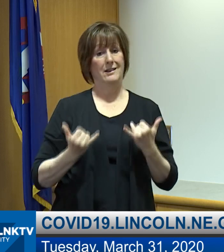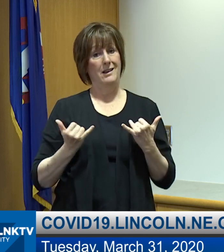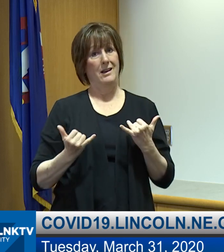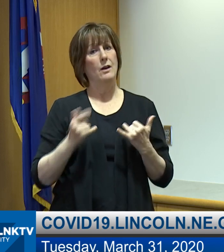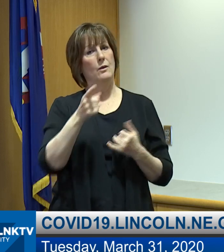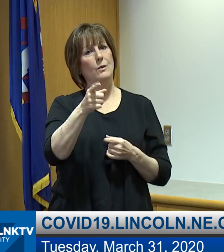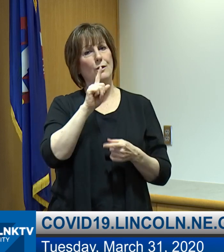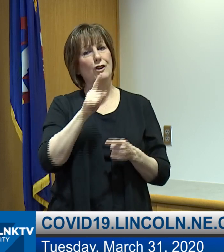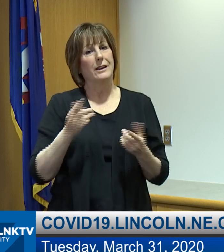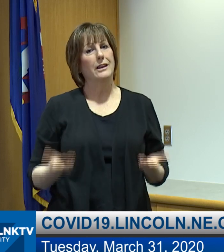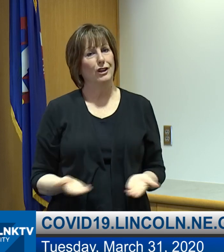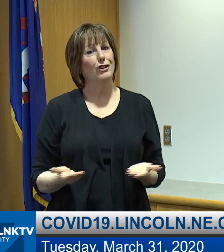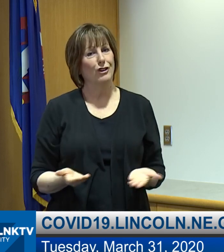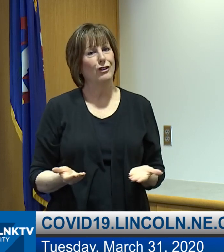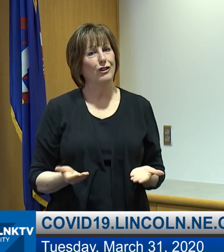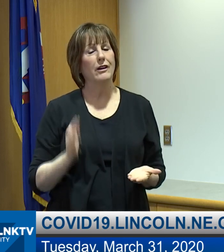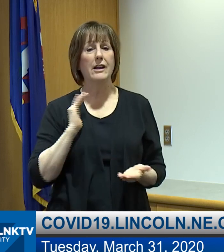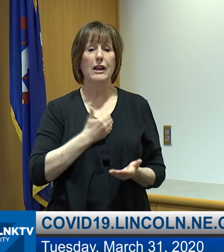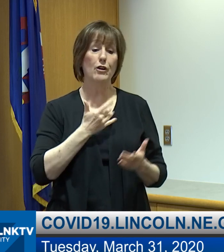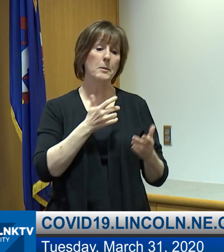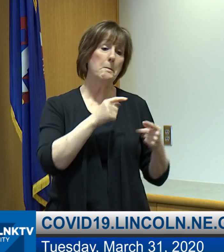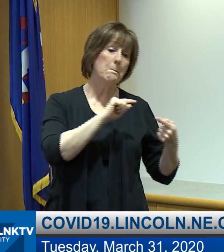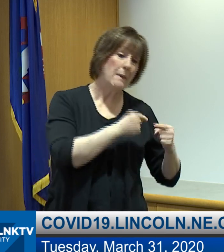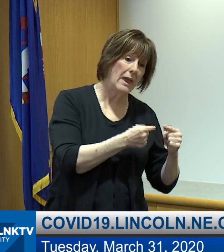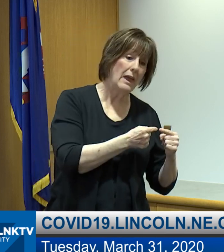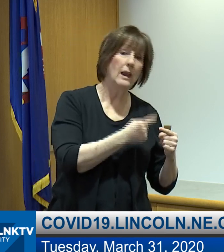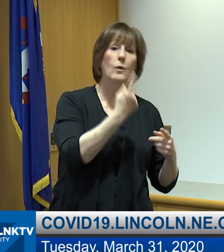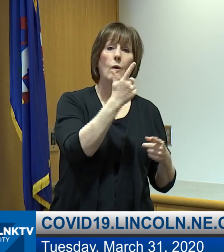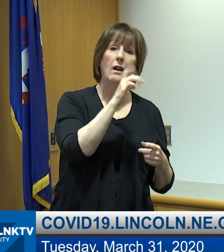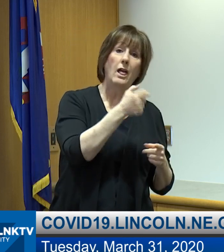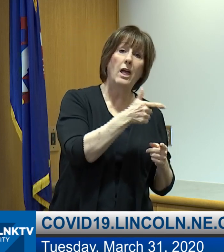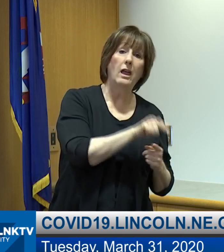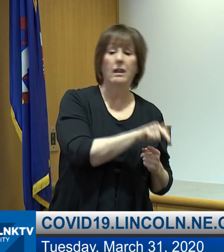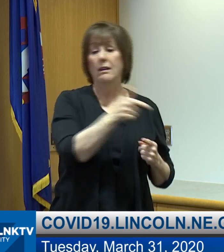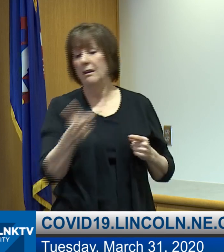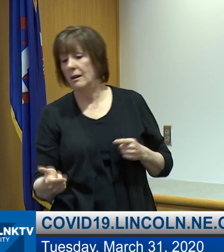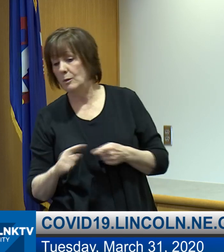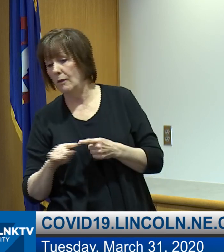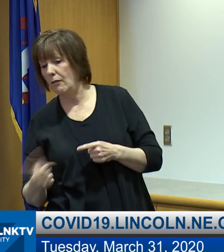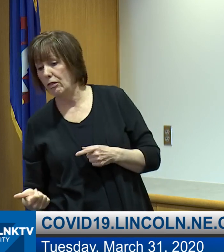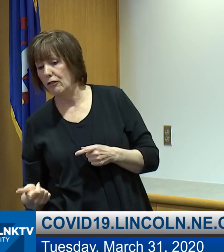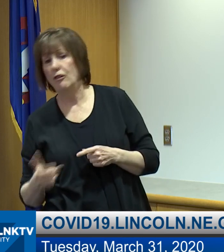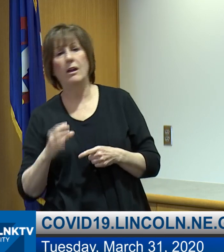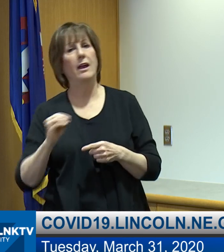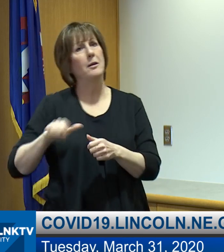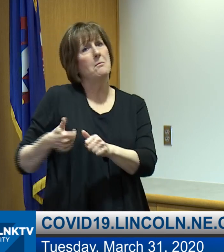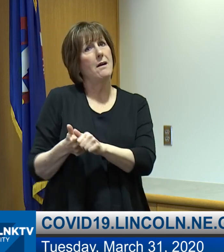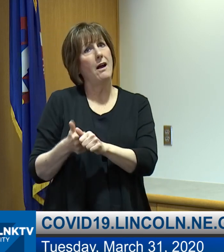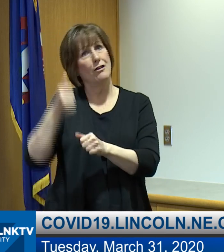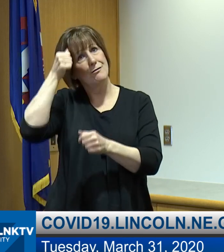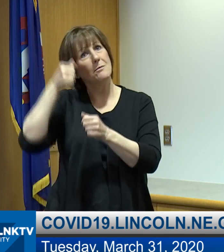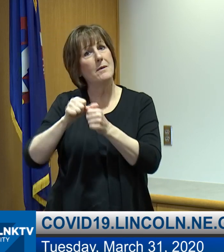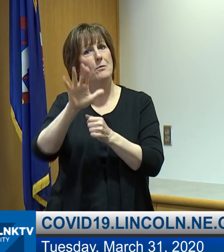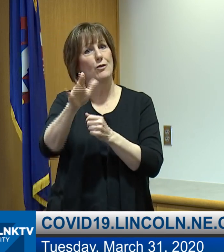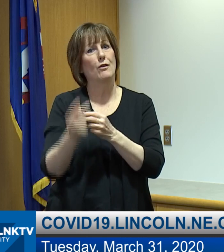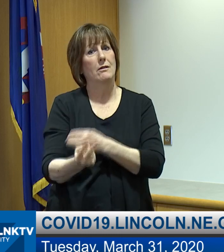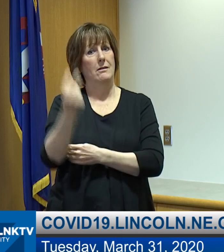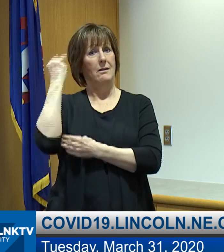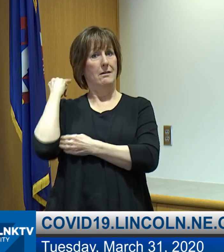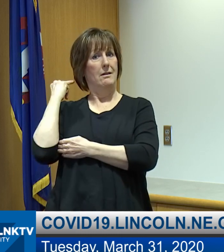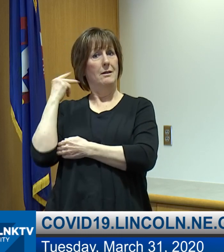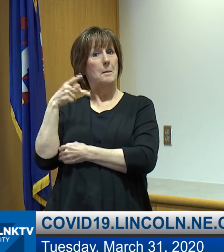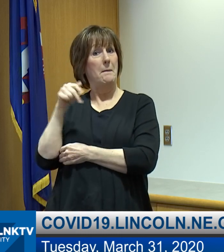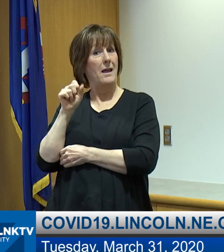in, shifting our pains from one leg to the other, and always behind us, the past, having made it